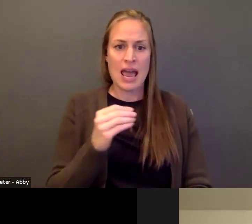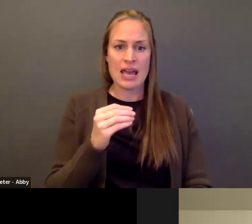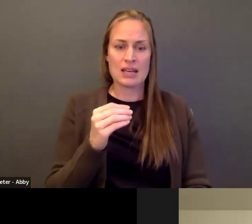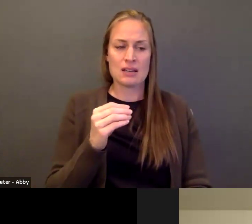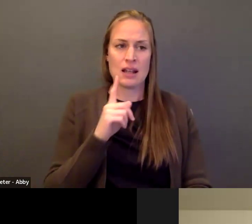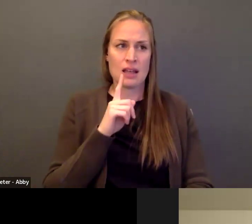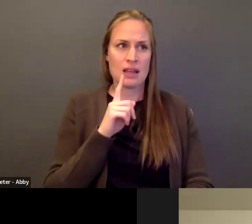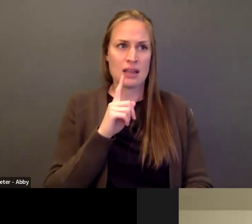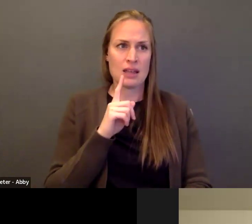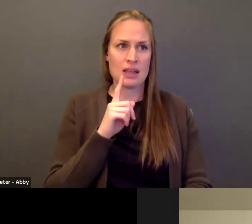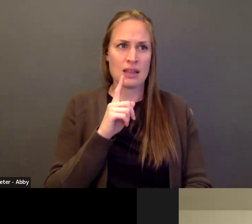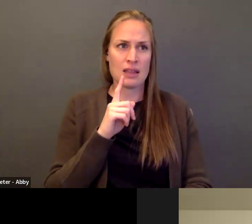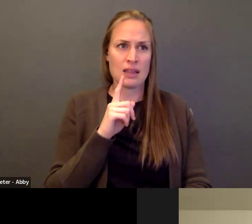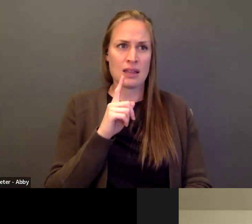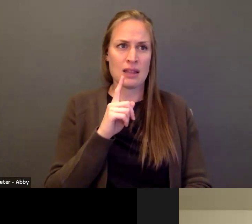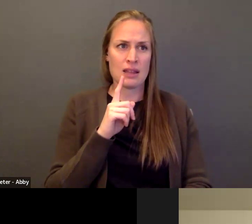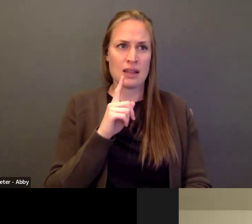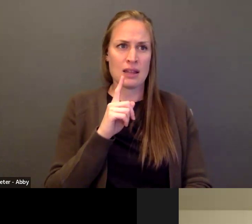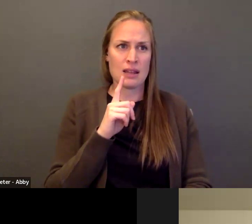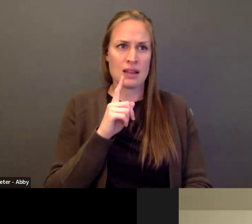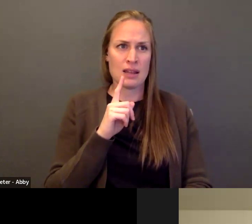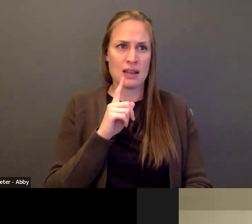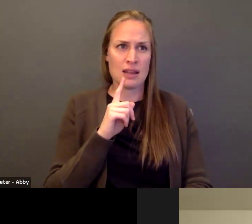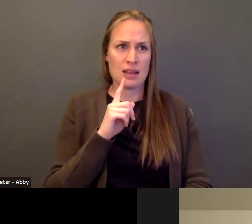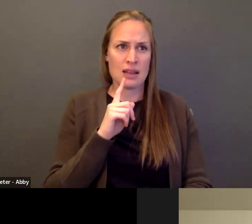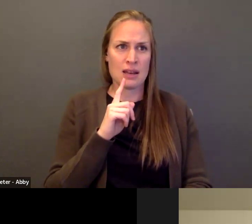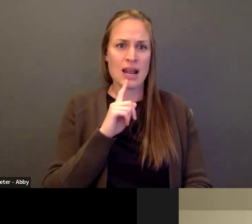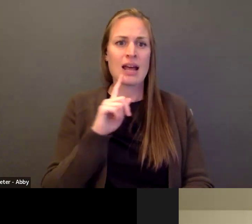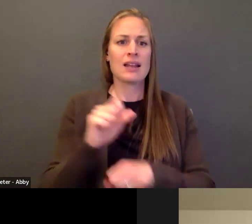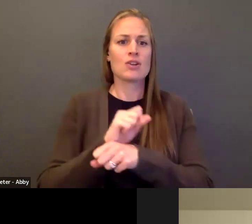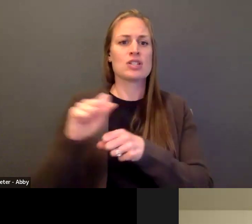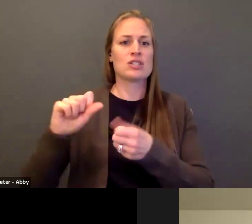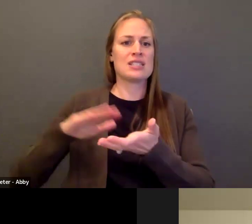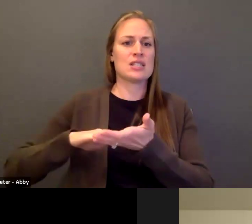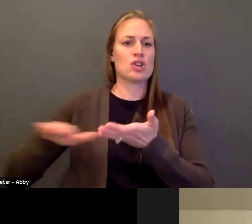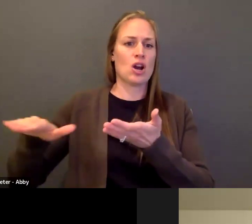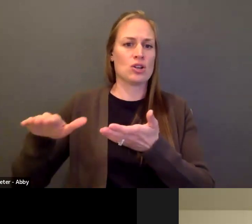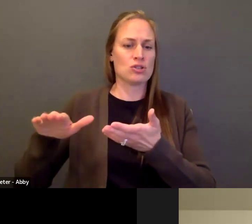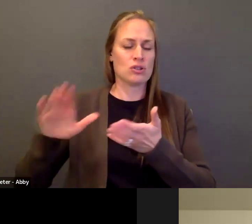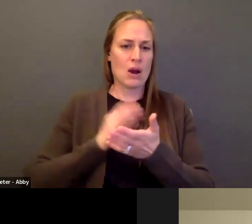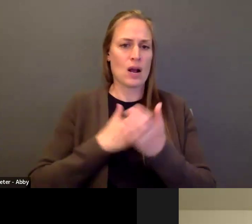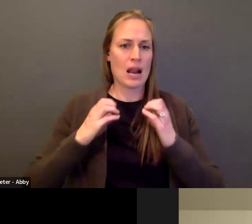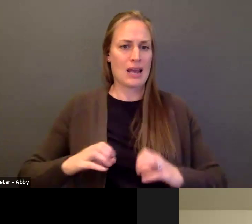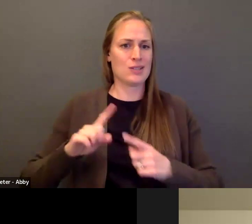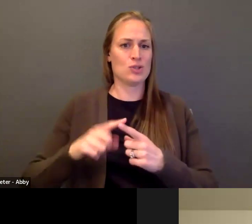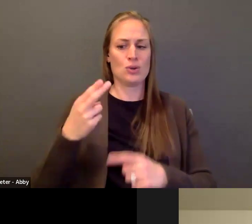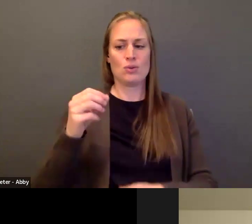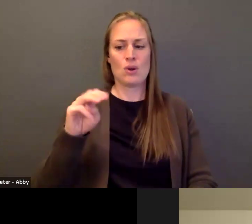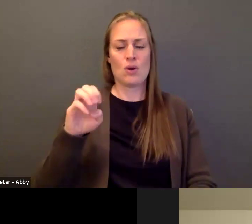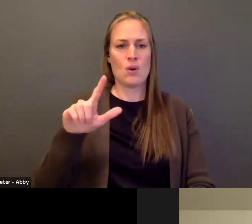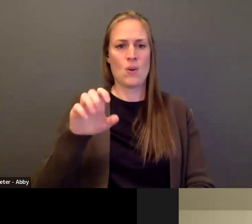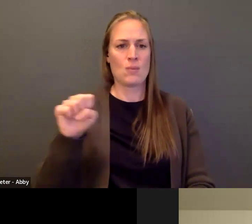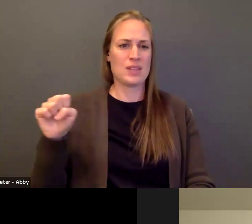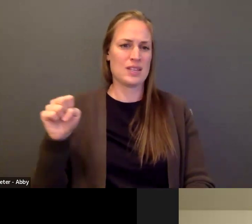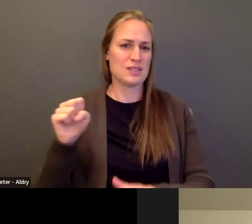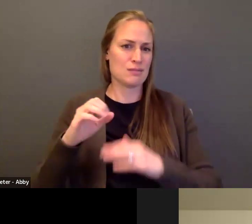are maybe their own guardian or something of that degree, but literally discharge them to homeless shelters. Well, I want to come back to something Jermaine